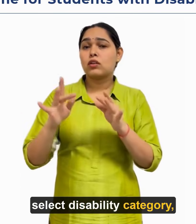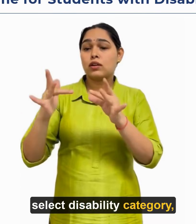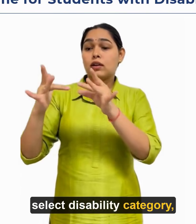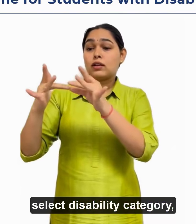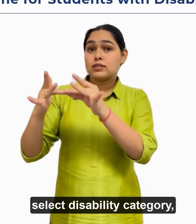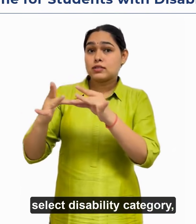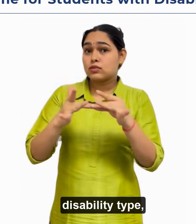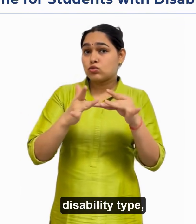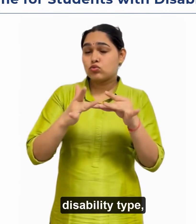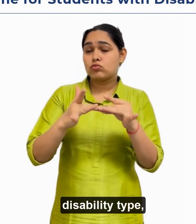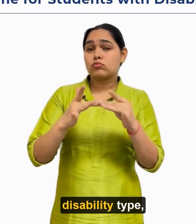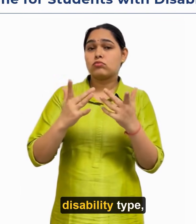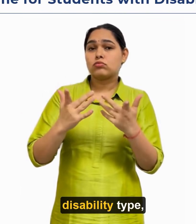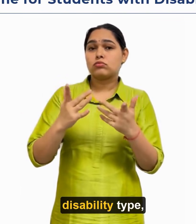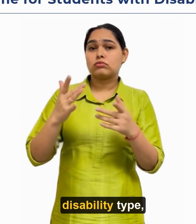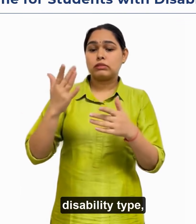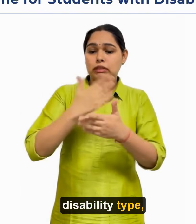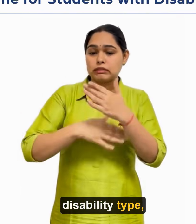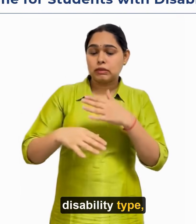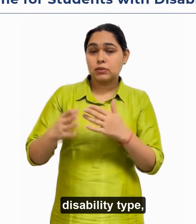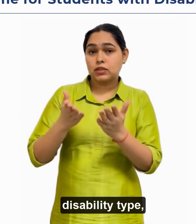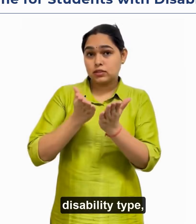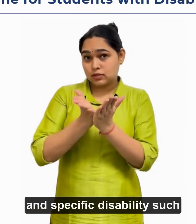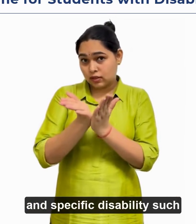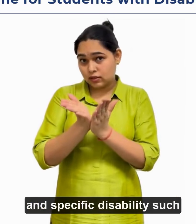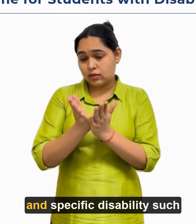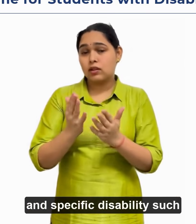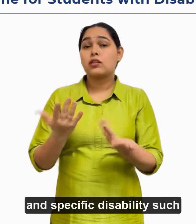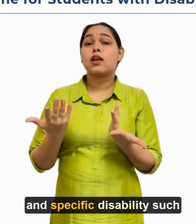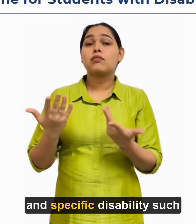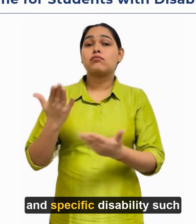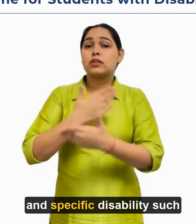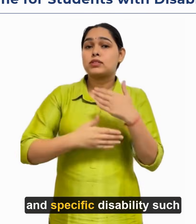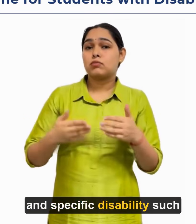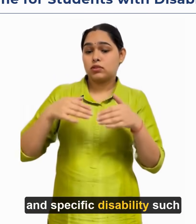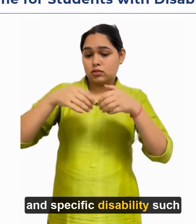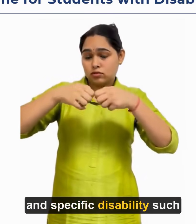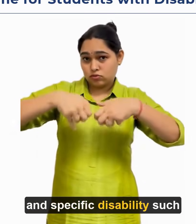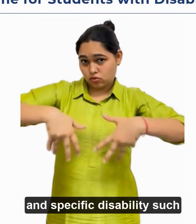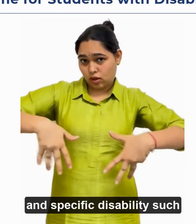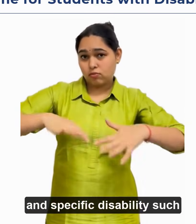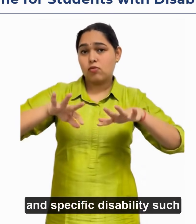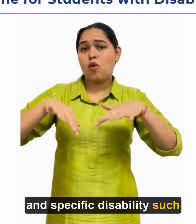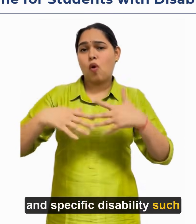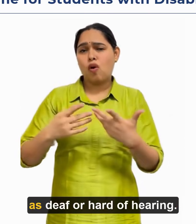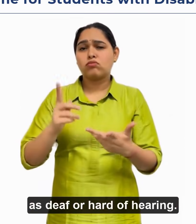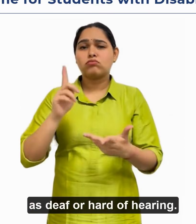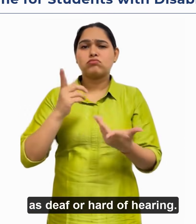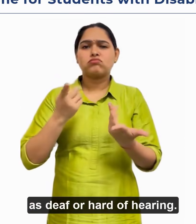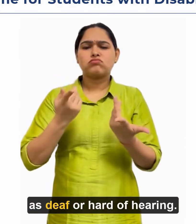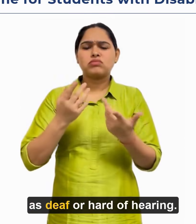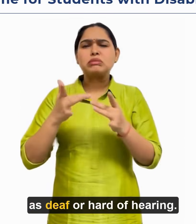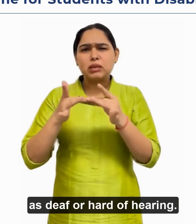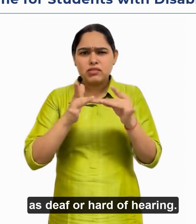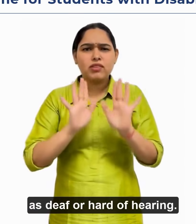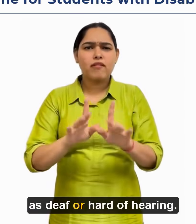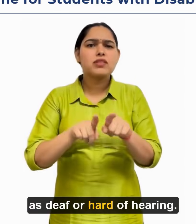category, disability type, and specific disability such as deaf or hard